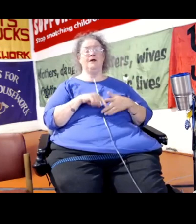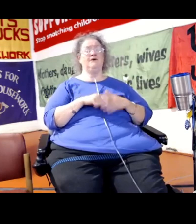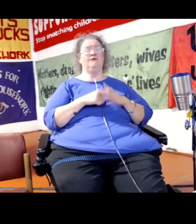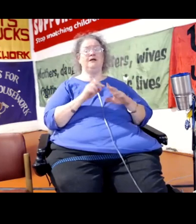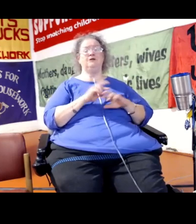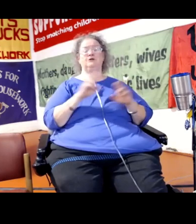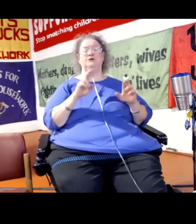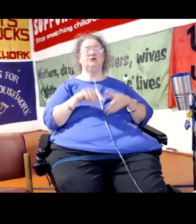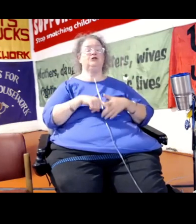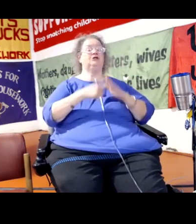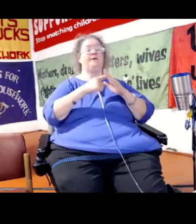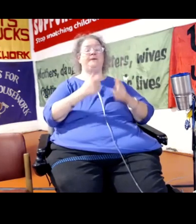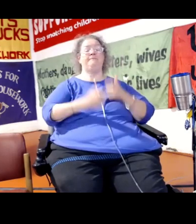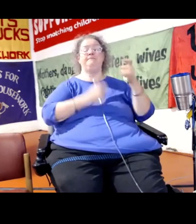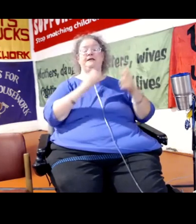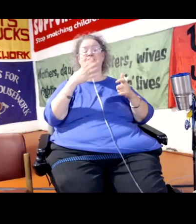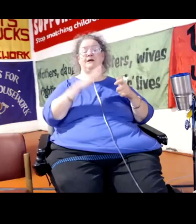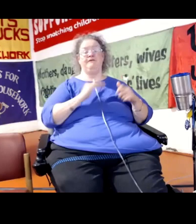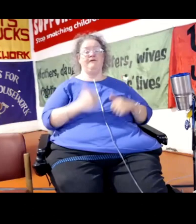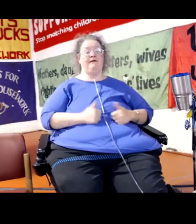cut. Mm-hmm.